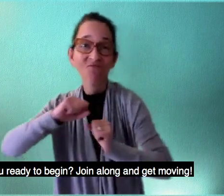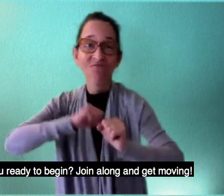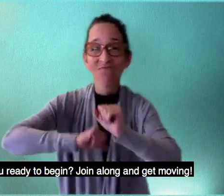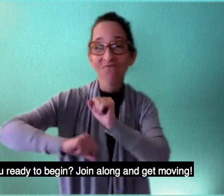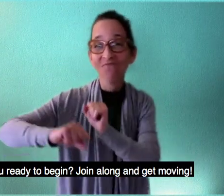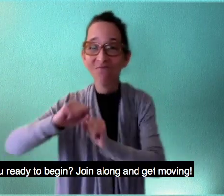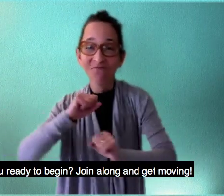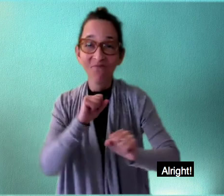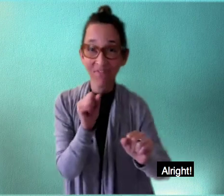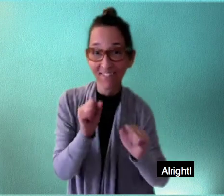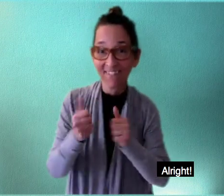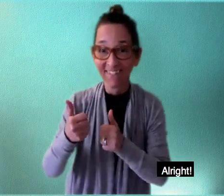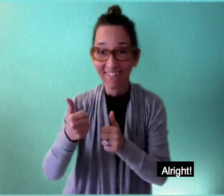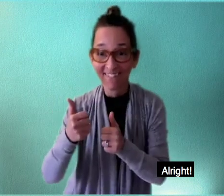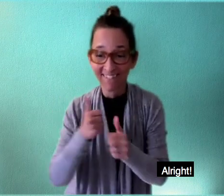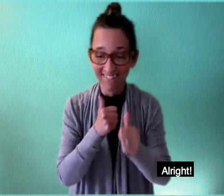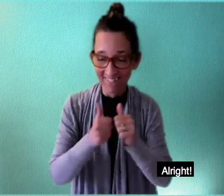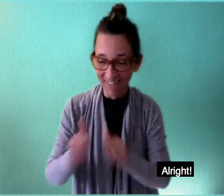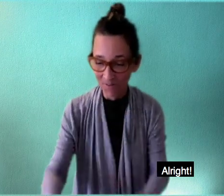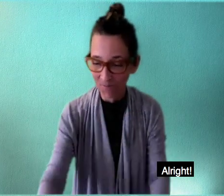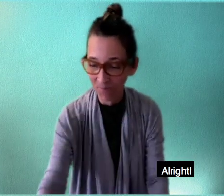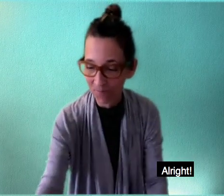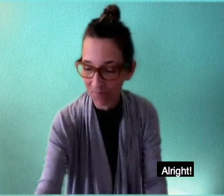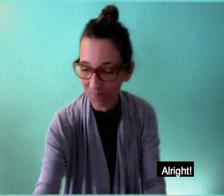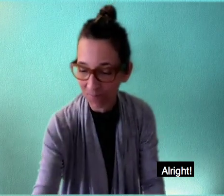moving! All right?